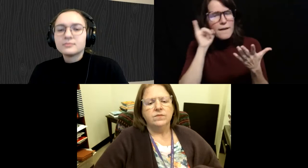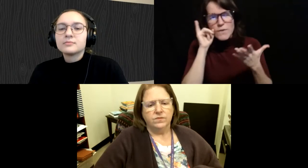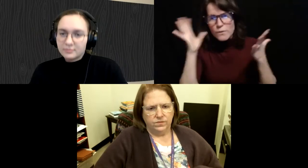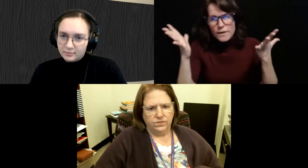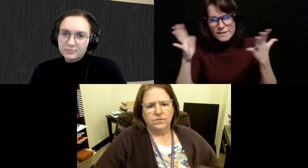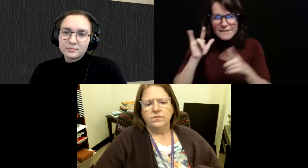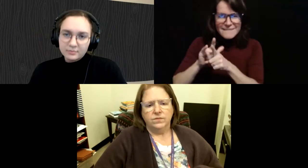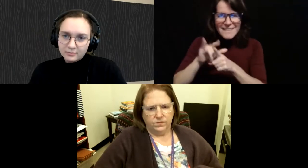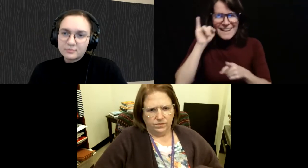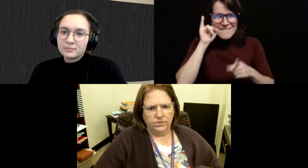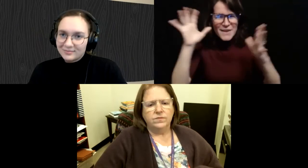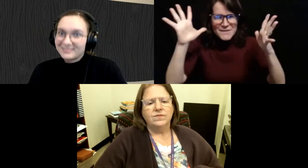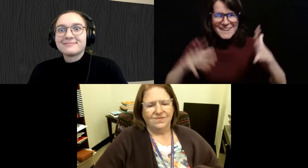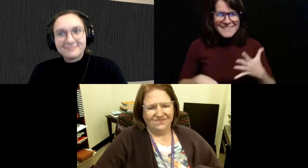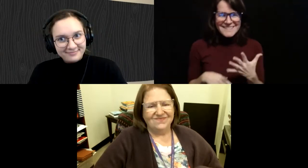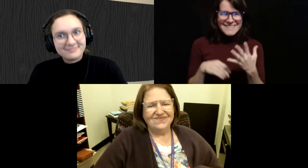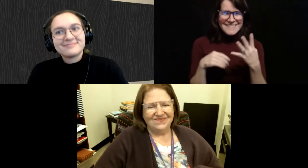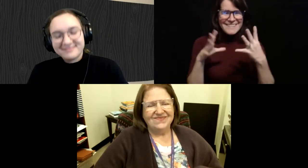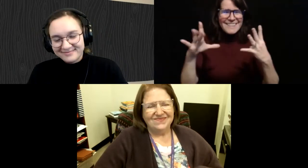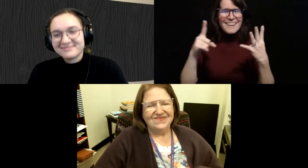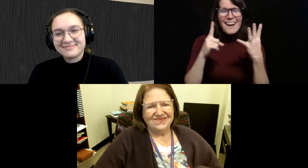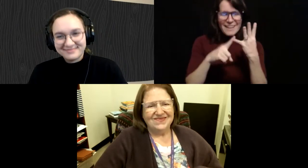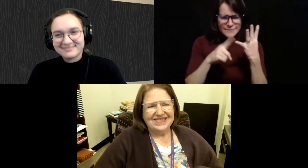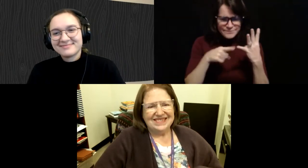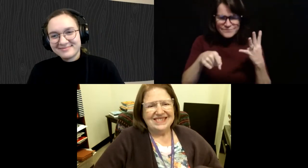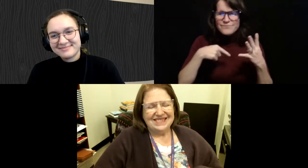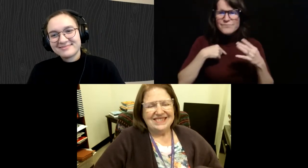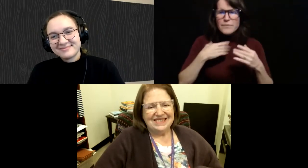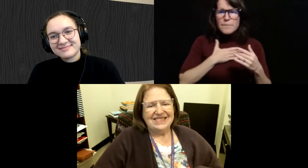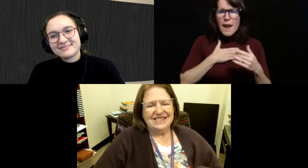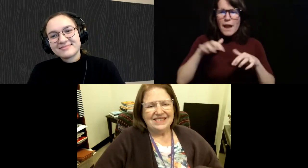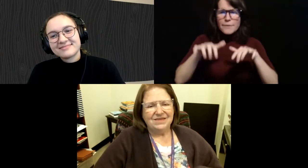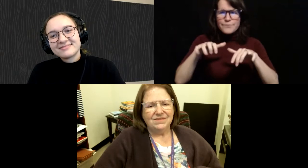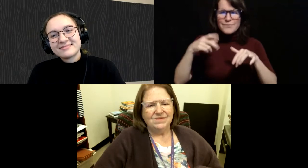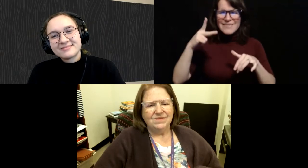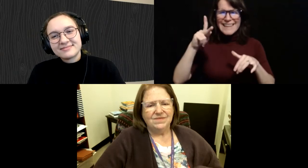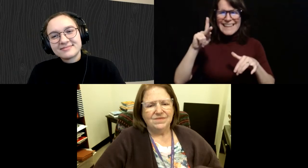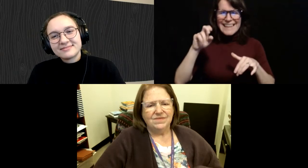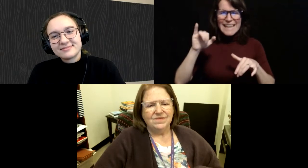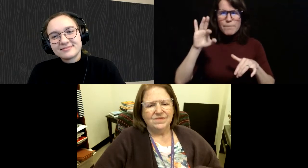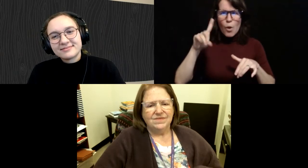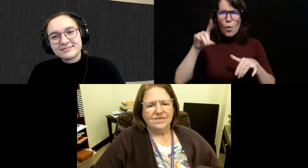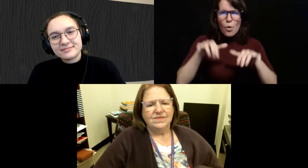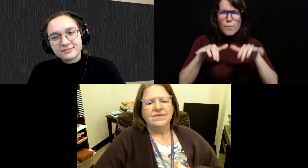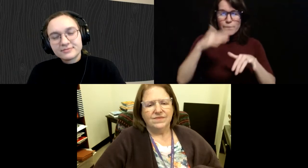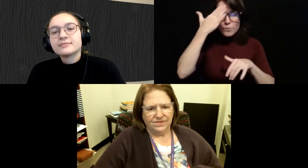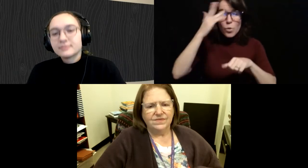I do have an iPhone. Yay. They have a nice large screen now. I do have a